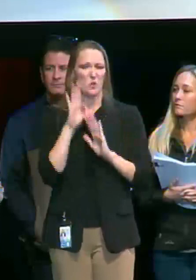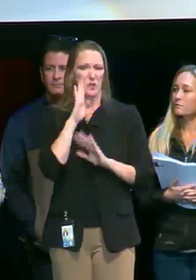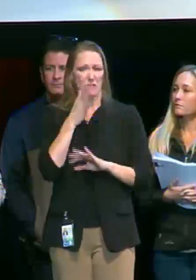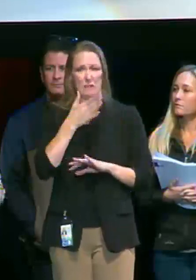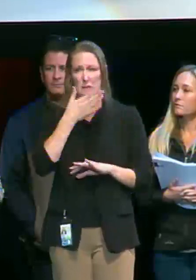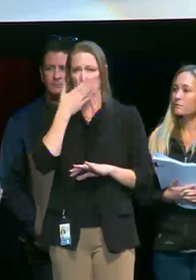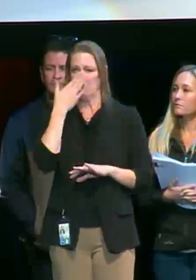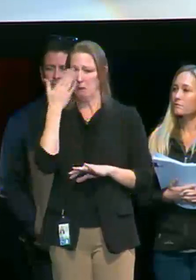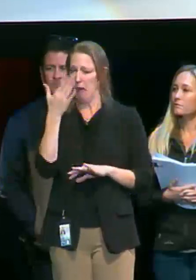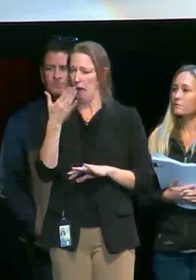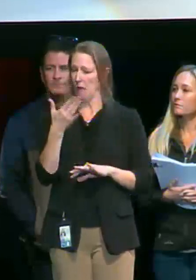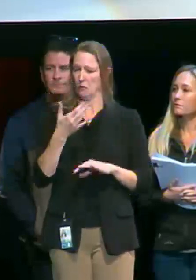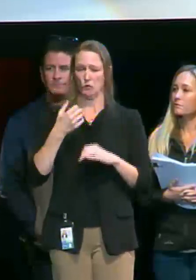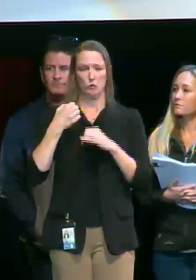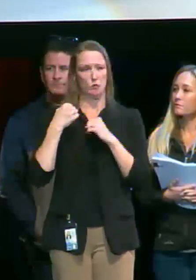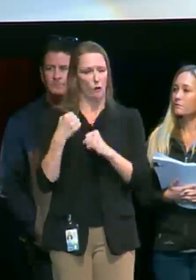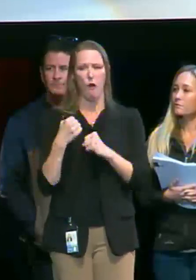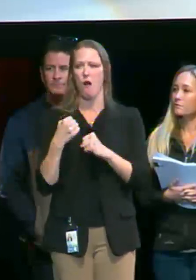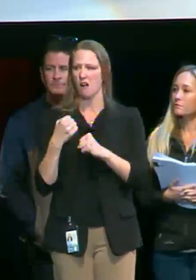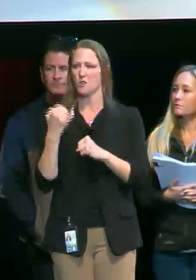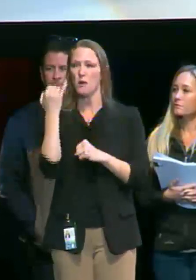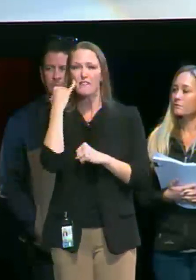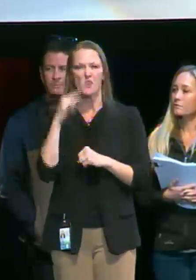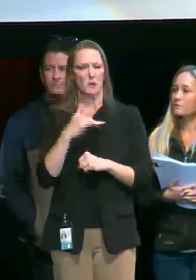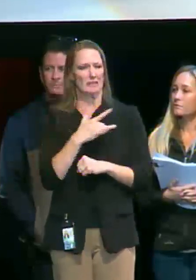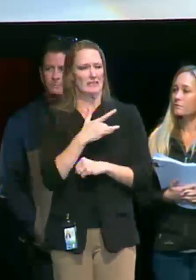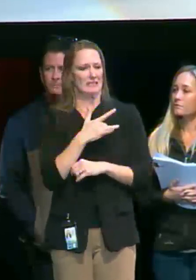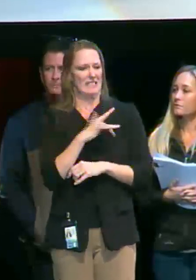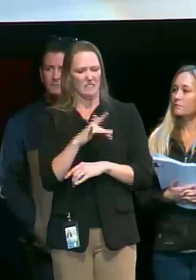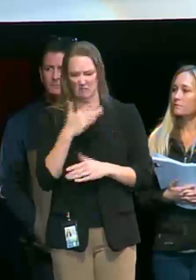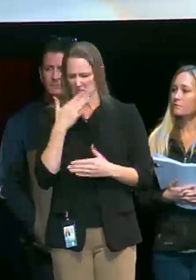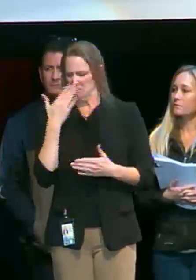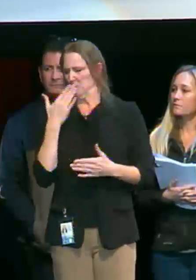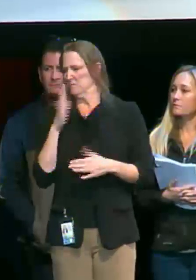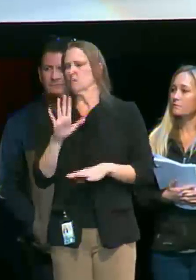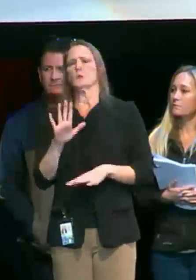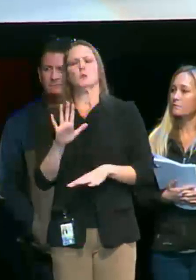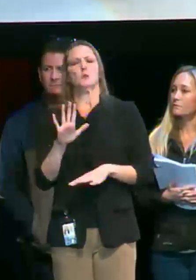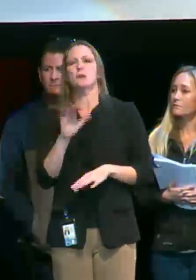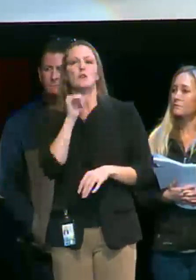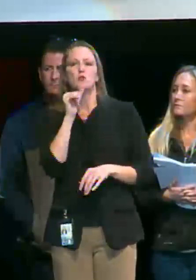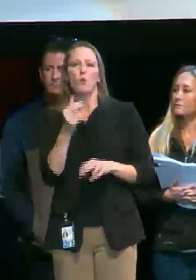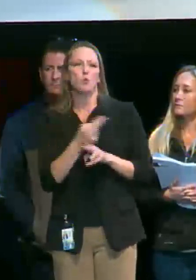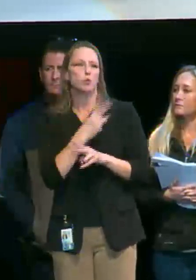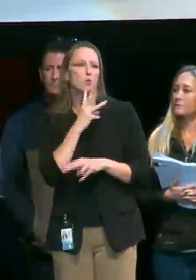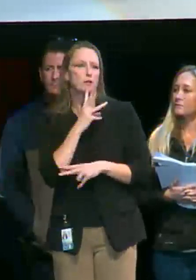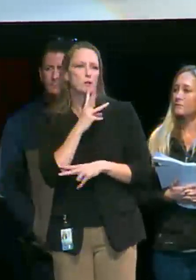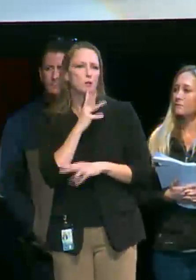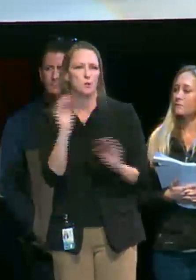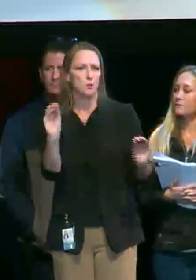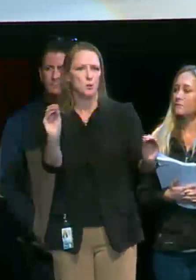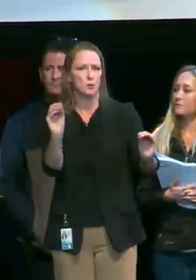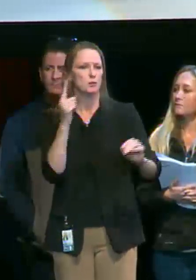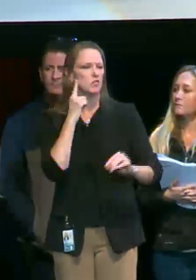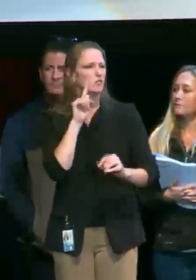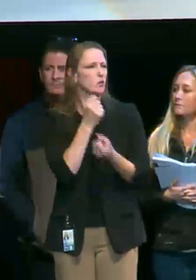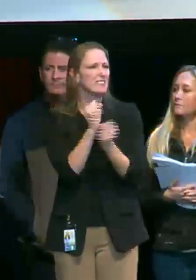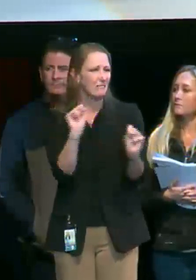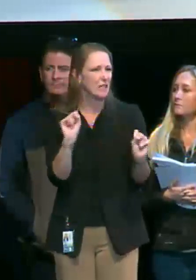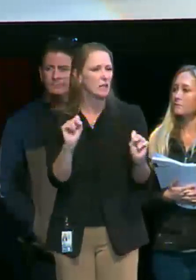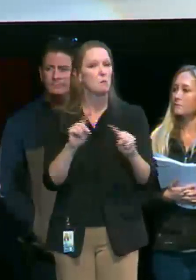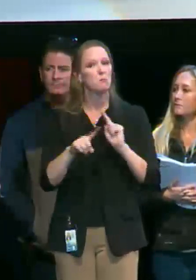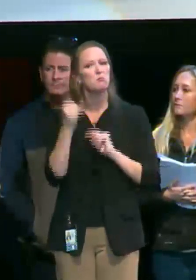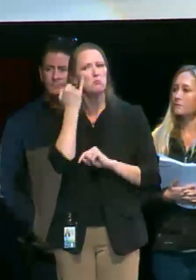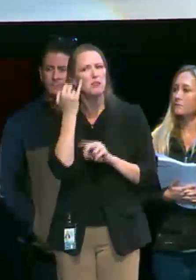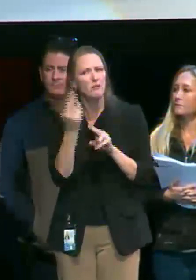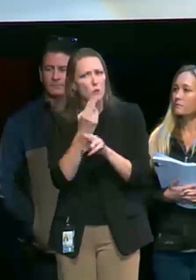someone that's sensitive to chlorine and you smell that, I would advise not using the water in any capacity just to be safe. But if you do use